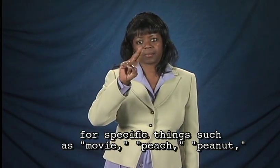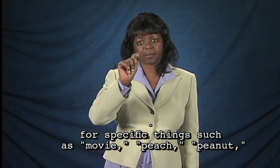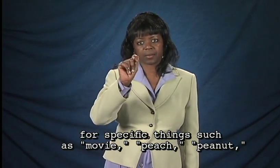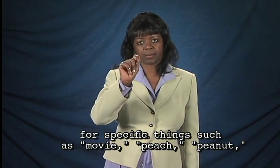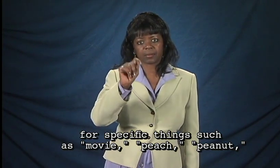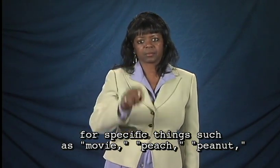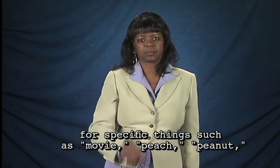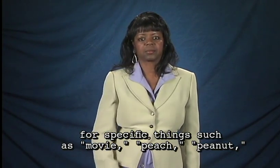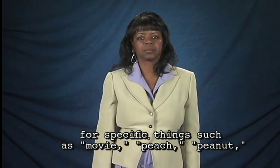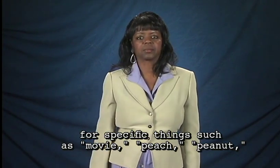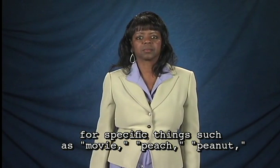peanut,